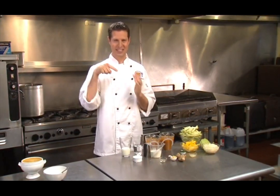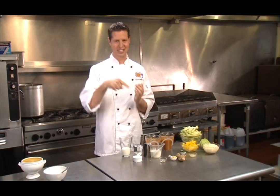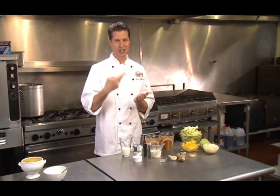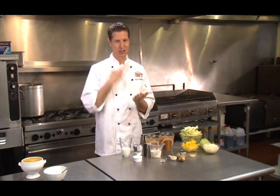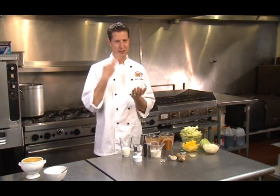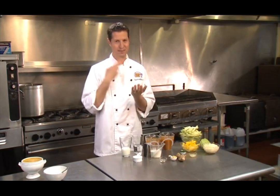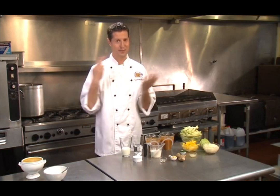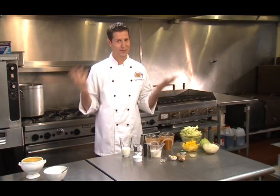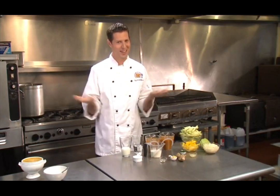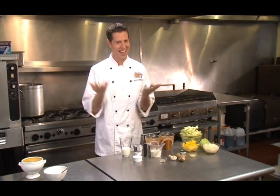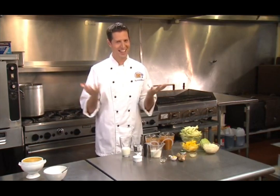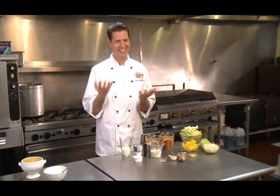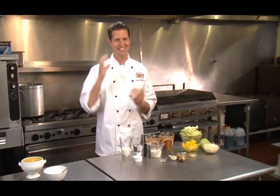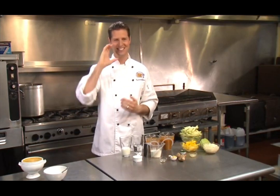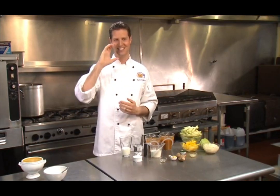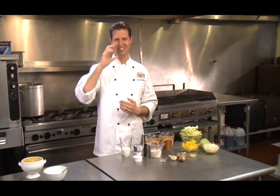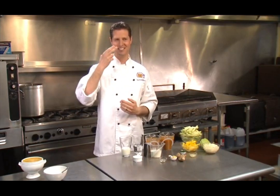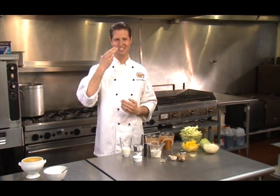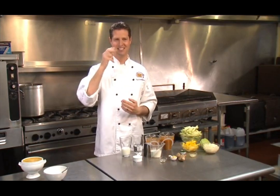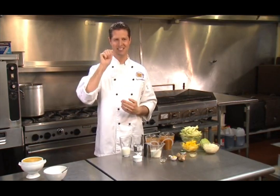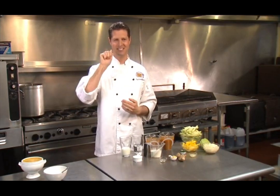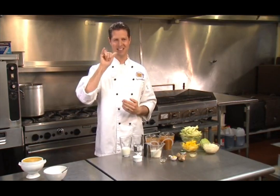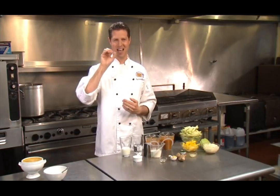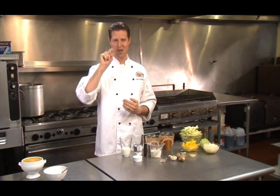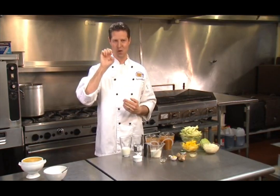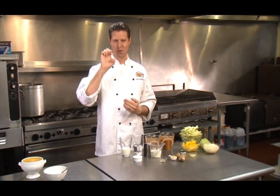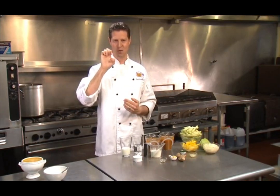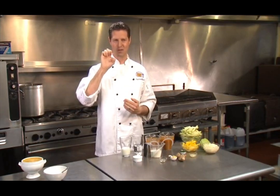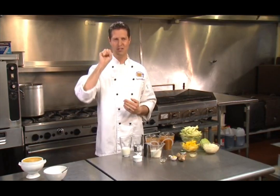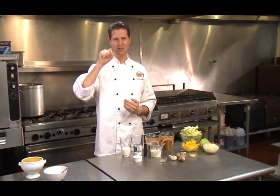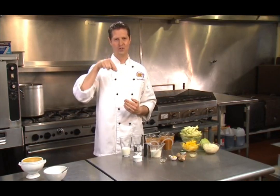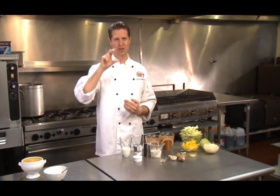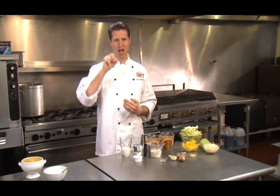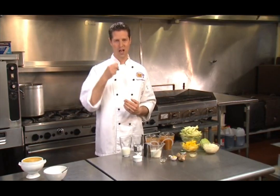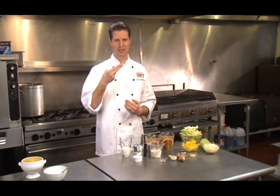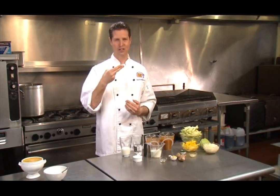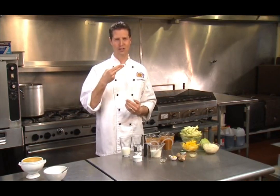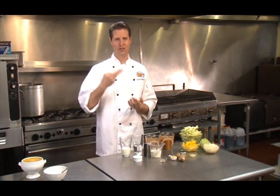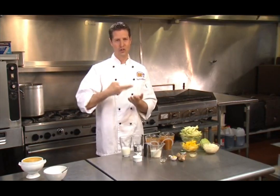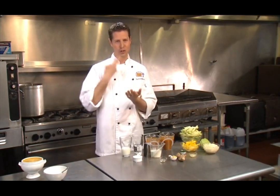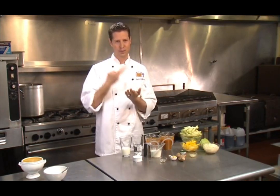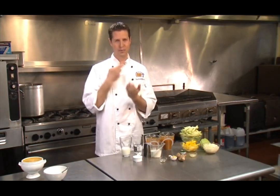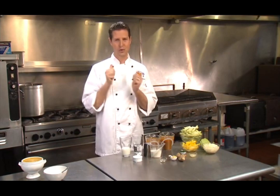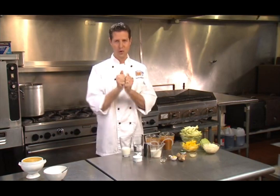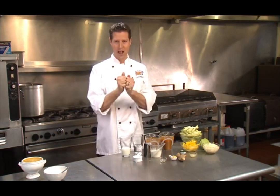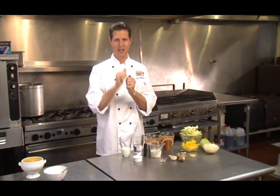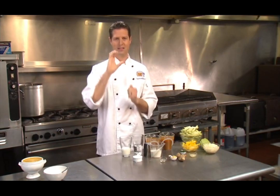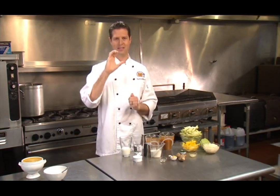I'll demonstrate this soup, called chayote squash soup with cilantro sour cream.